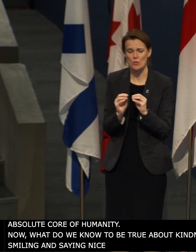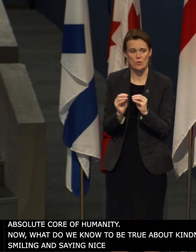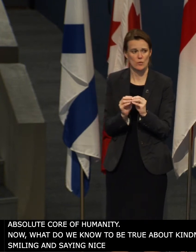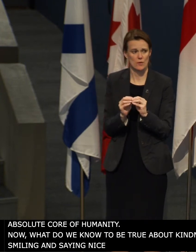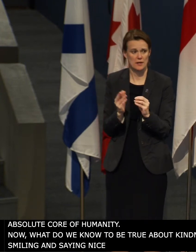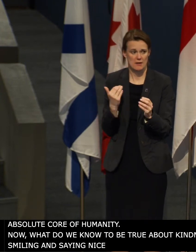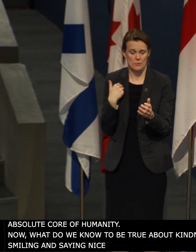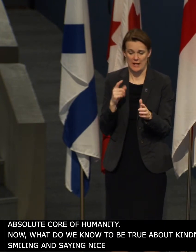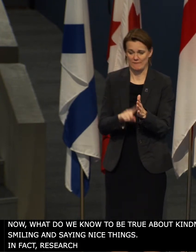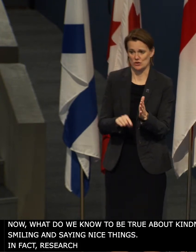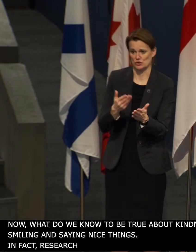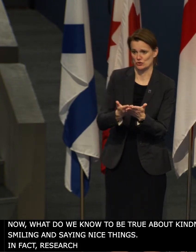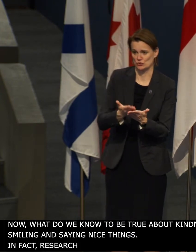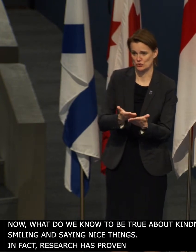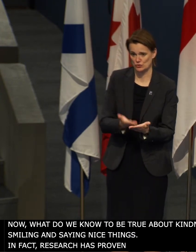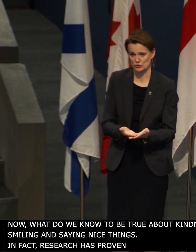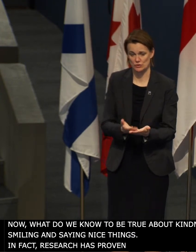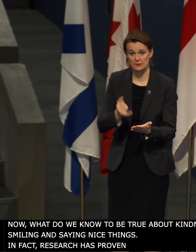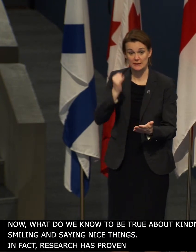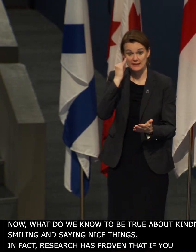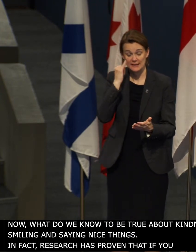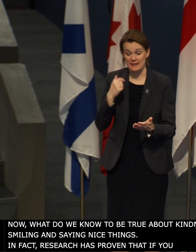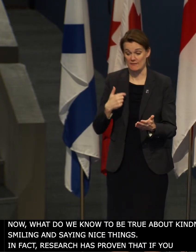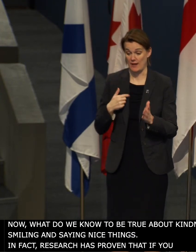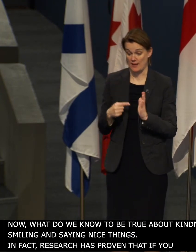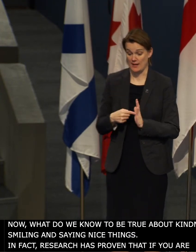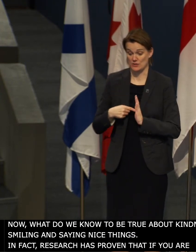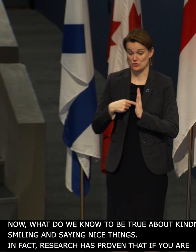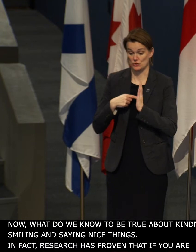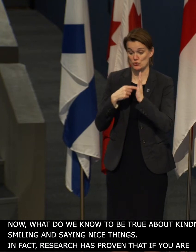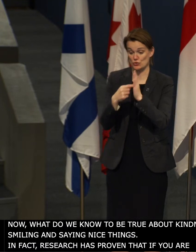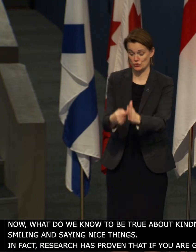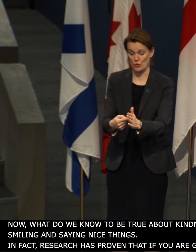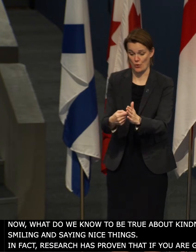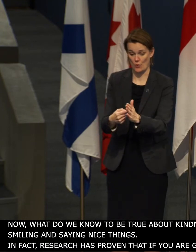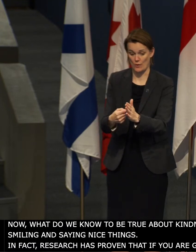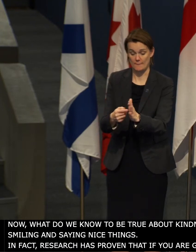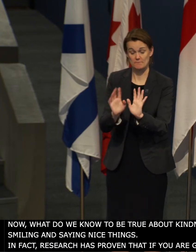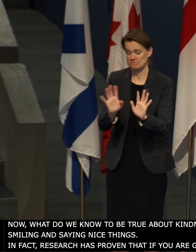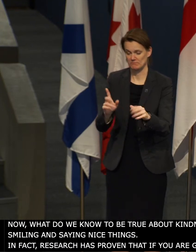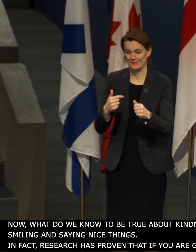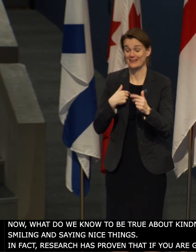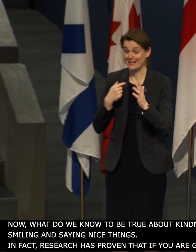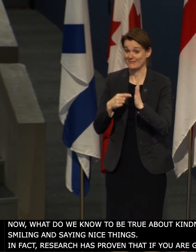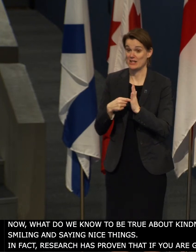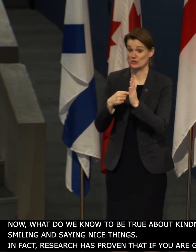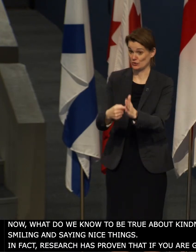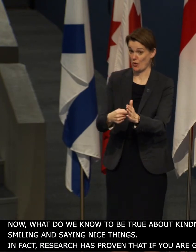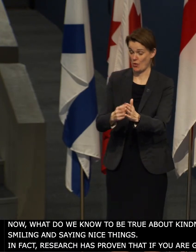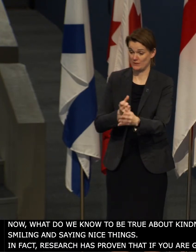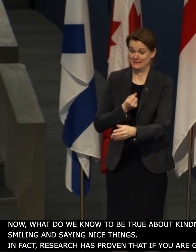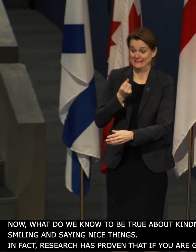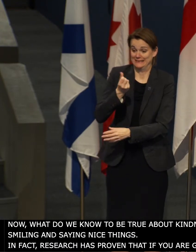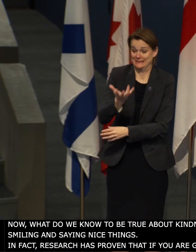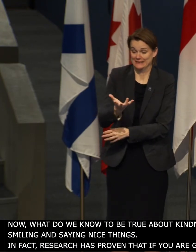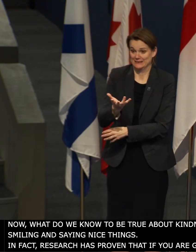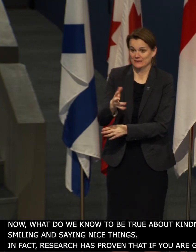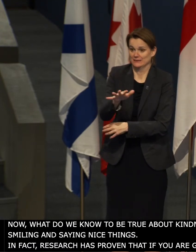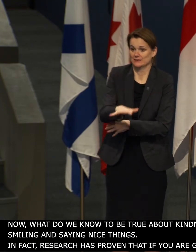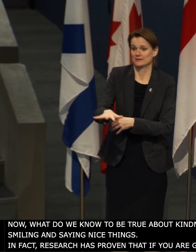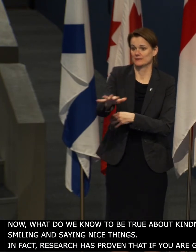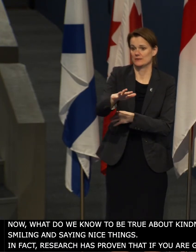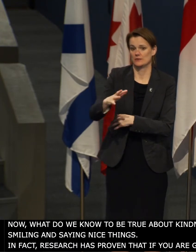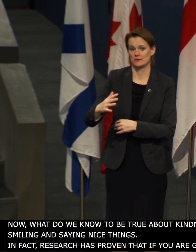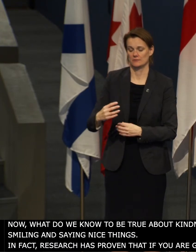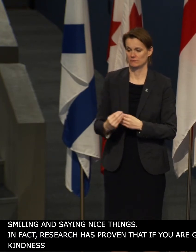research has proven that if you are giving, if you're receiving kindness, when